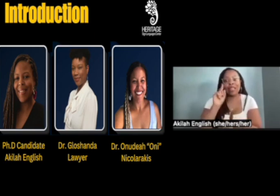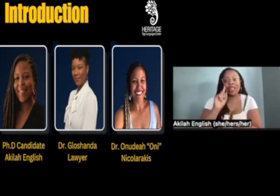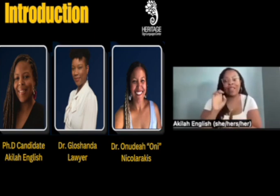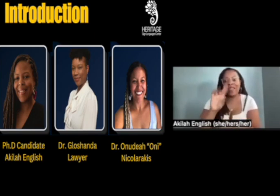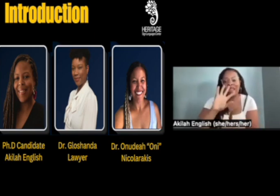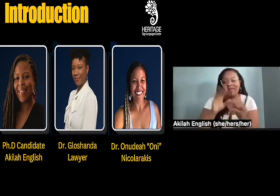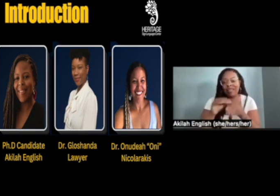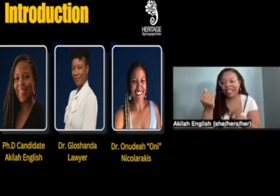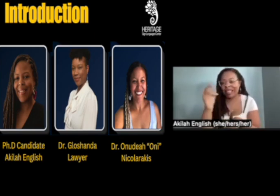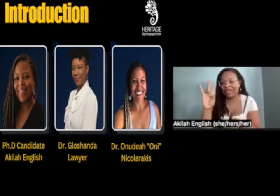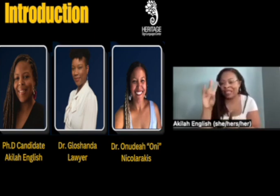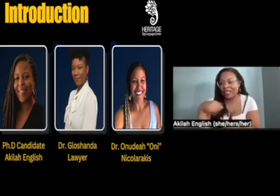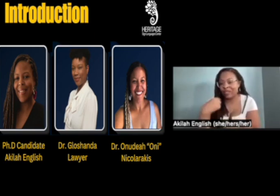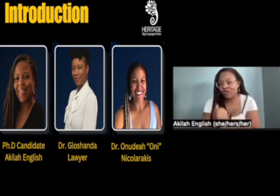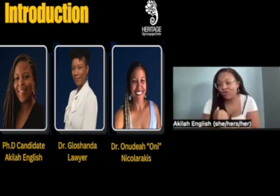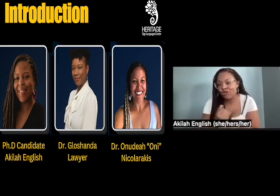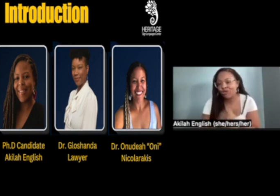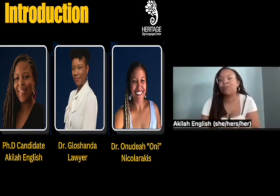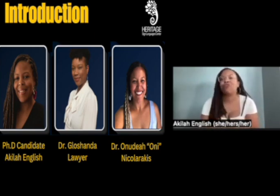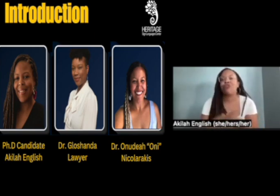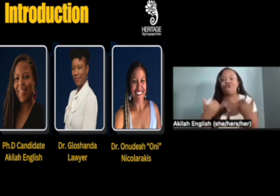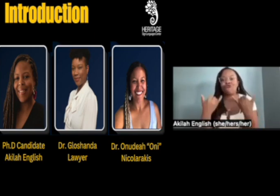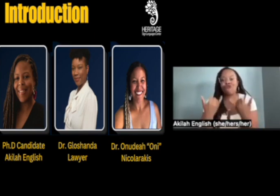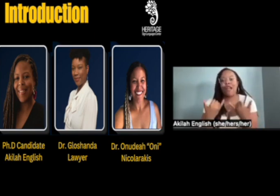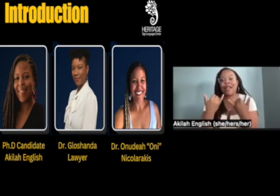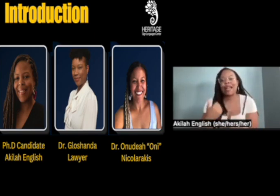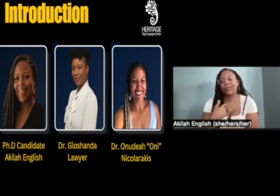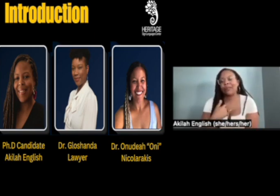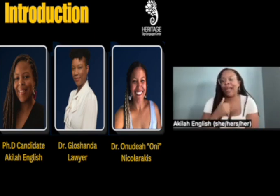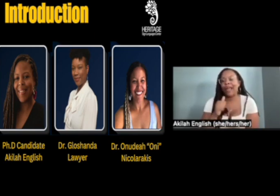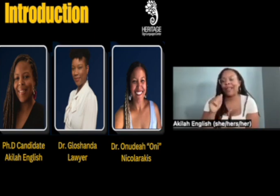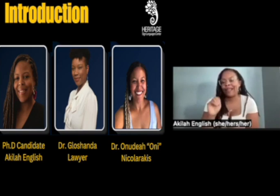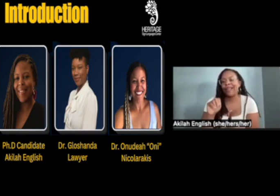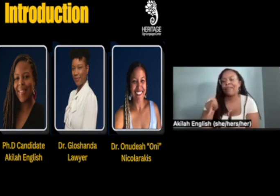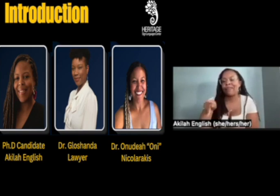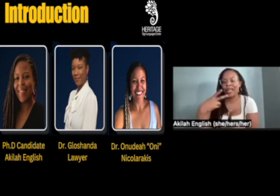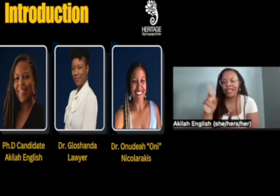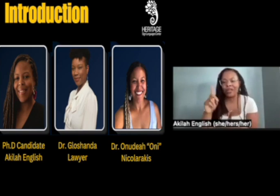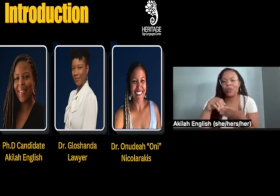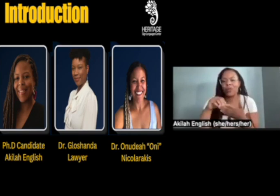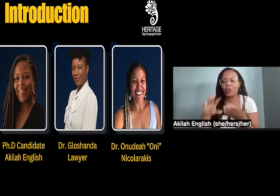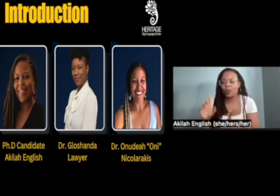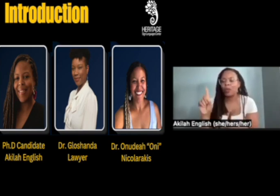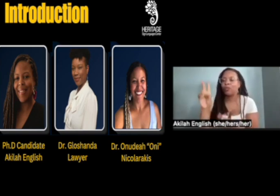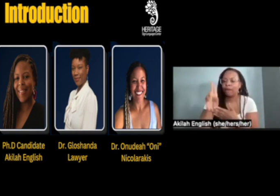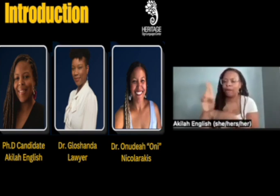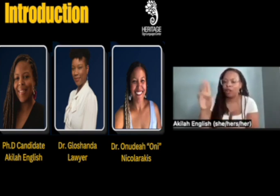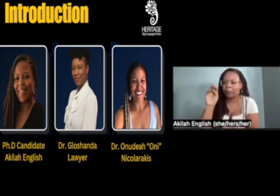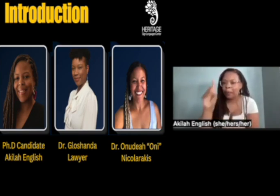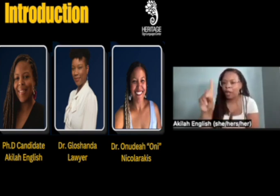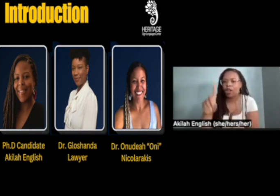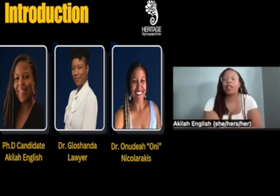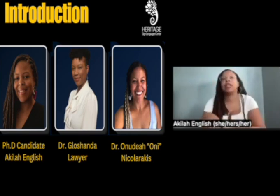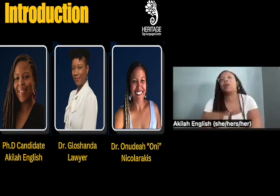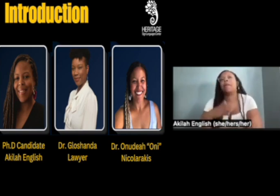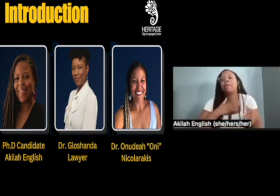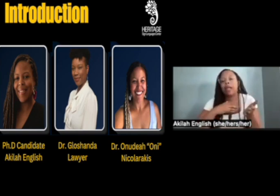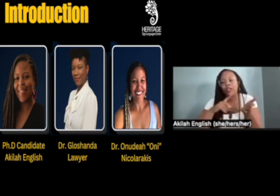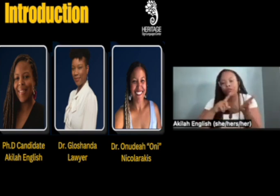Columbia. And I've worked in deaf ed for 17 years. I am now